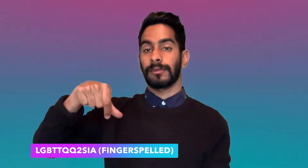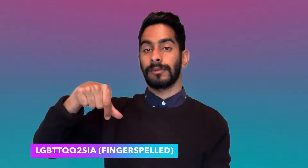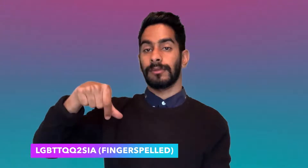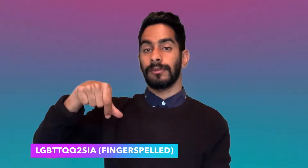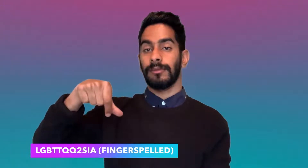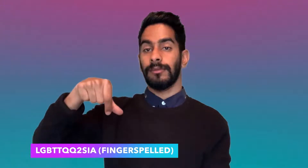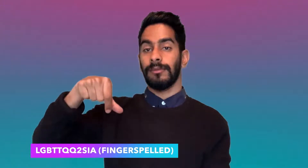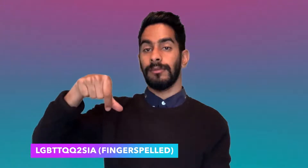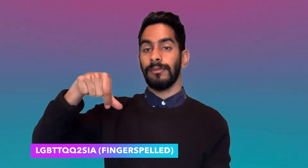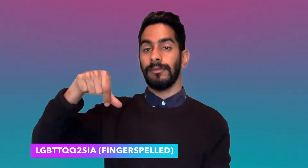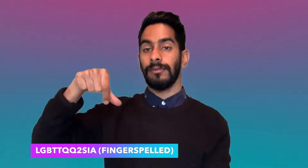Q